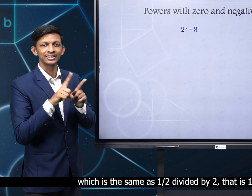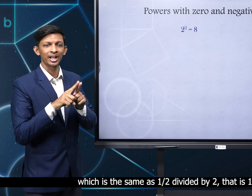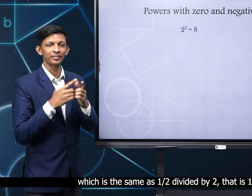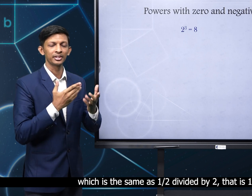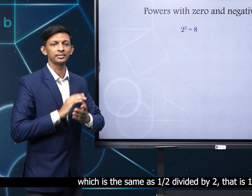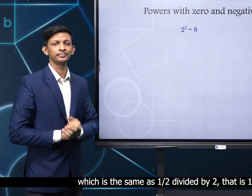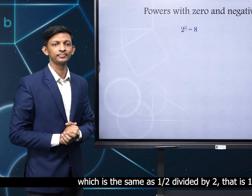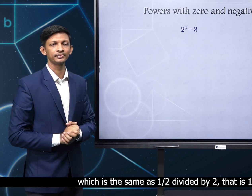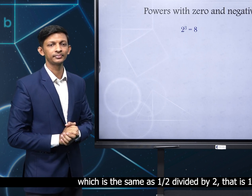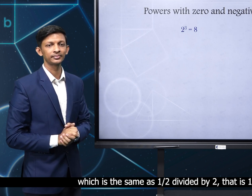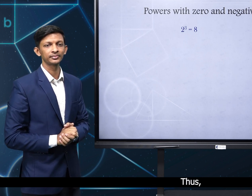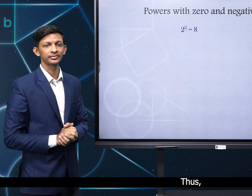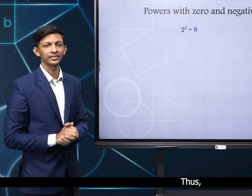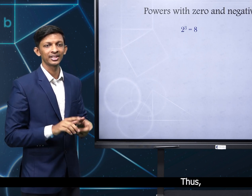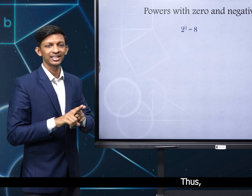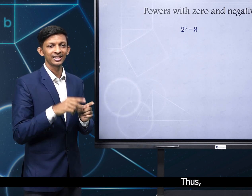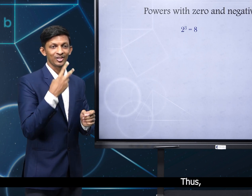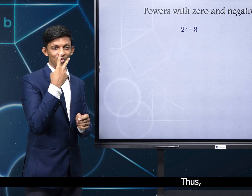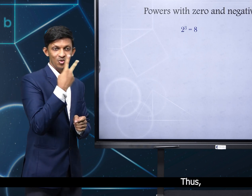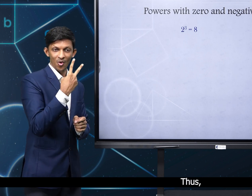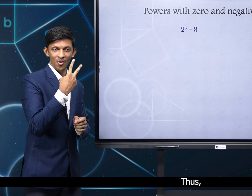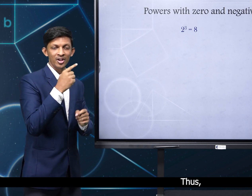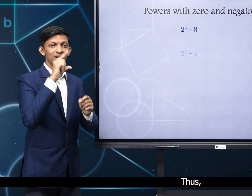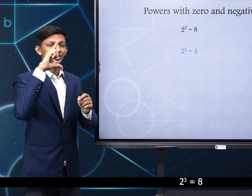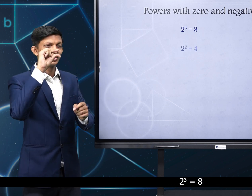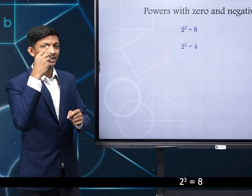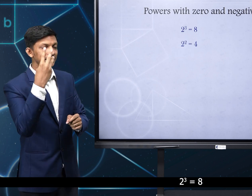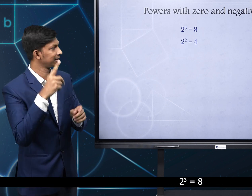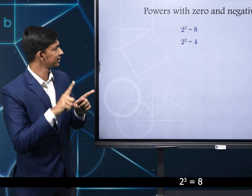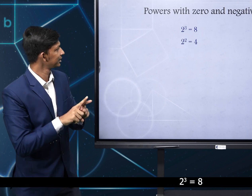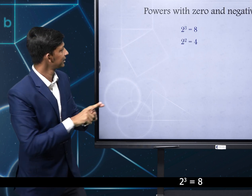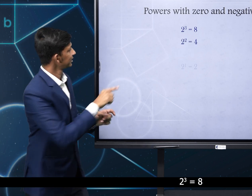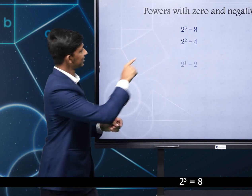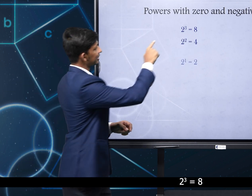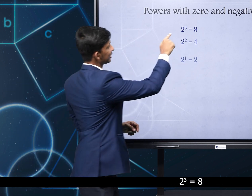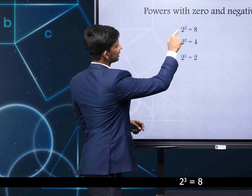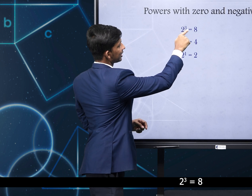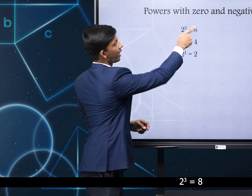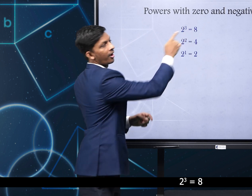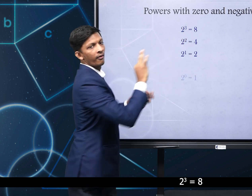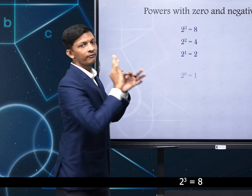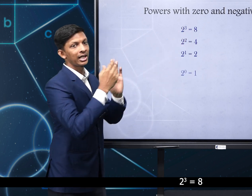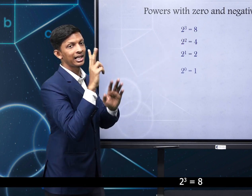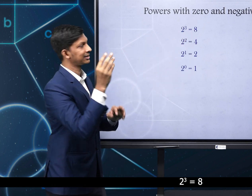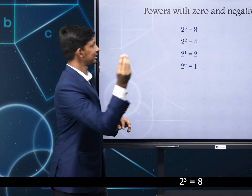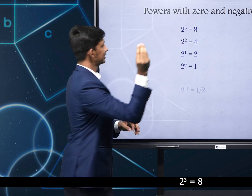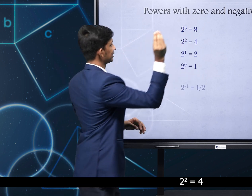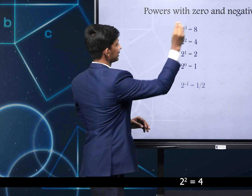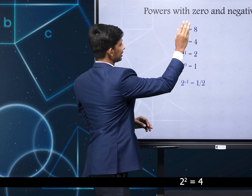on. Thus, 2 to the power of 3 is equal to 8, 2 to the power of